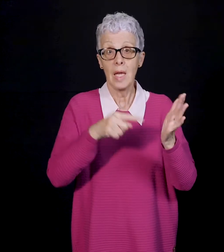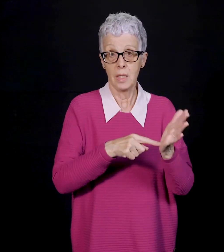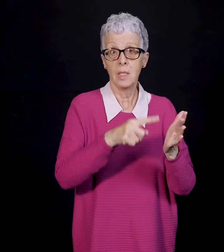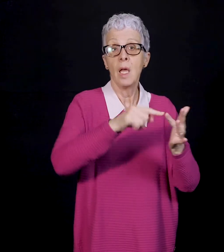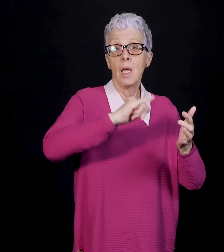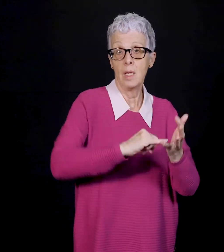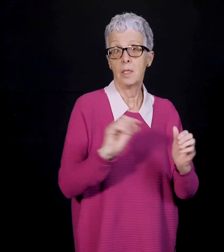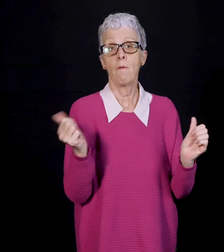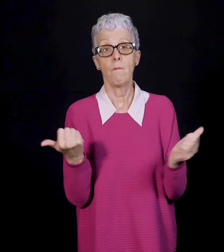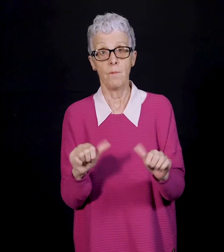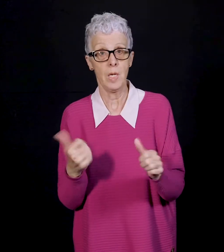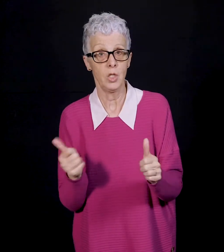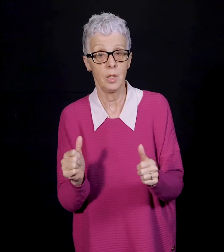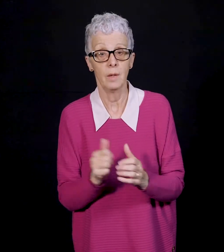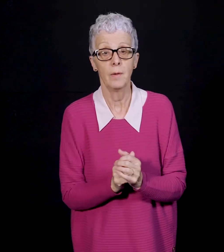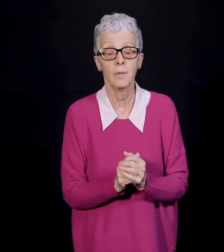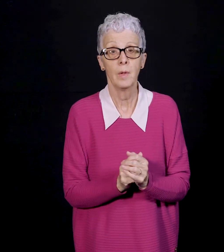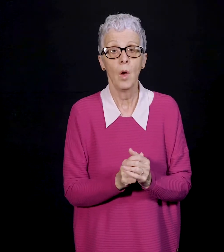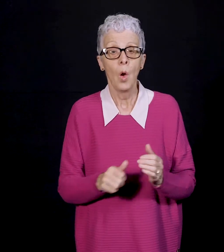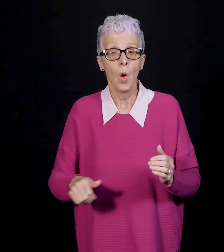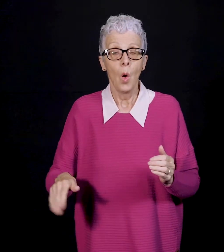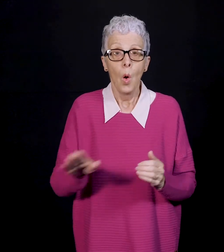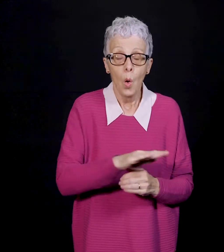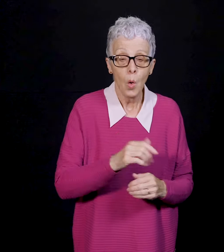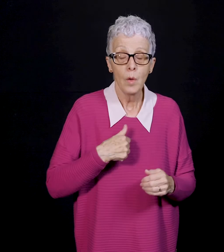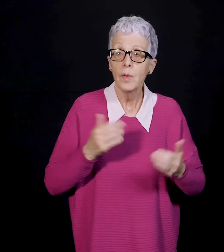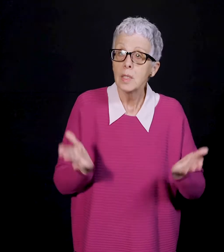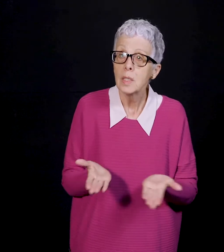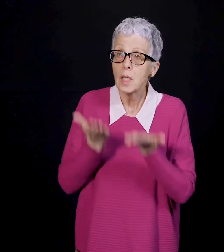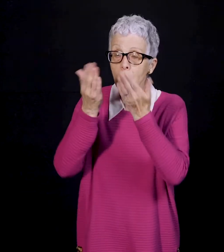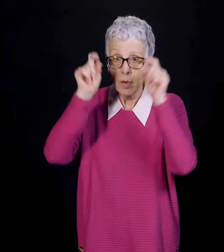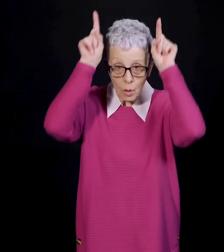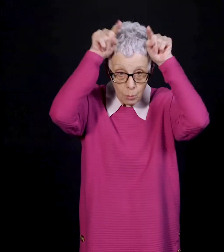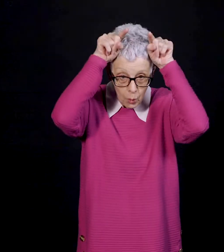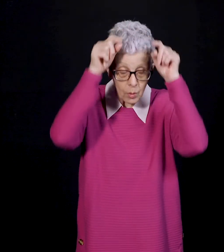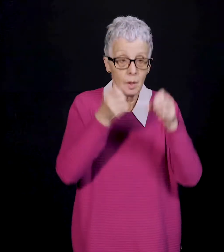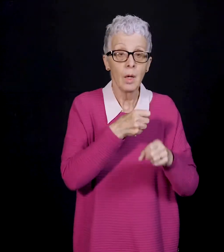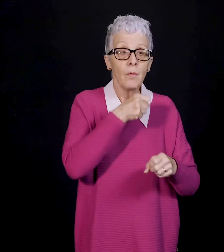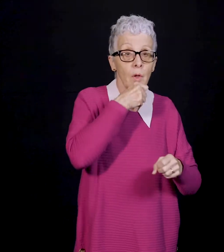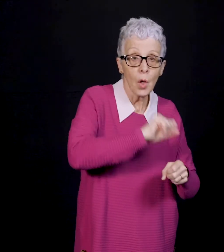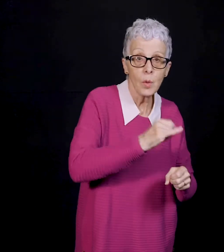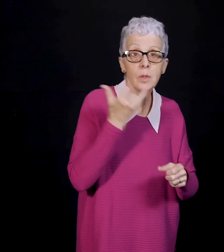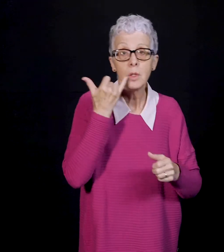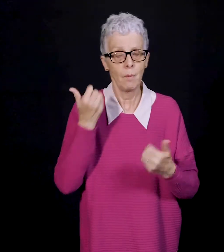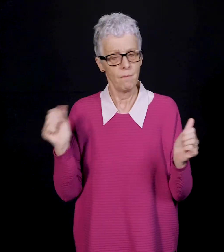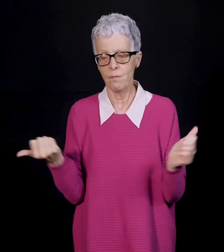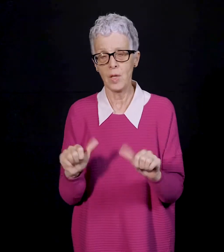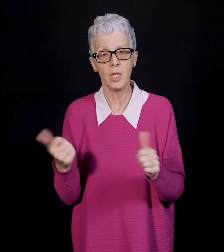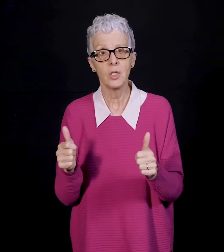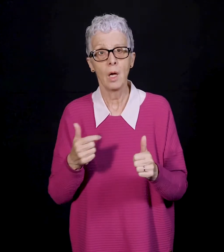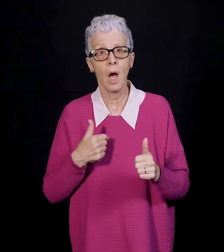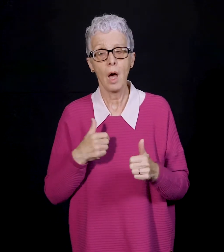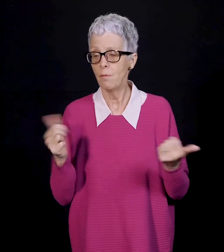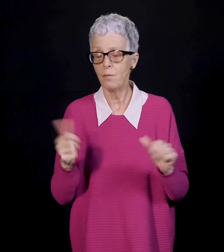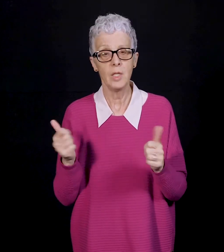was essentially saying, you know, on all of that sacrificing of the bulls and the goats and the sheep, it's over. I've done it